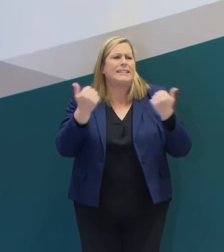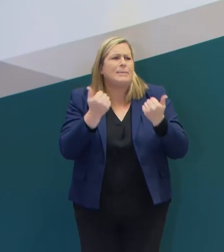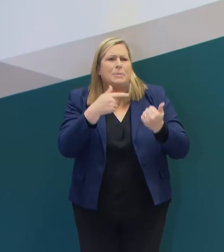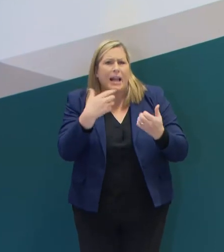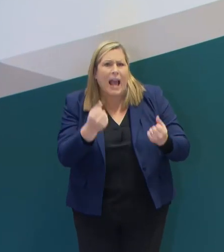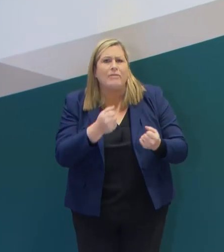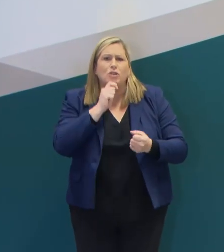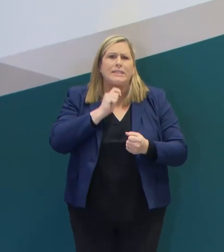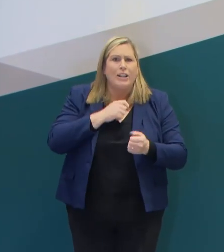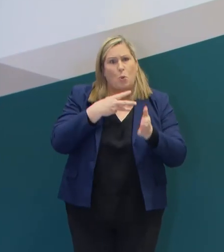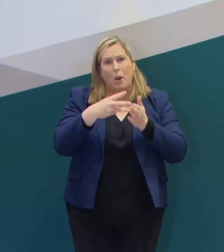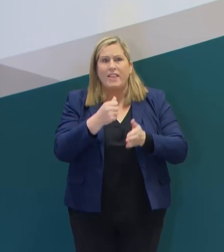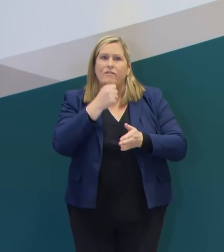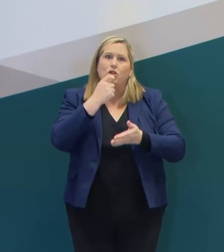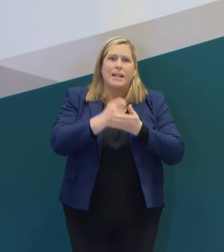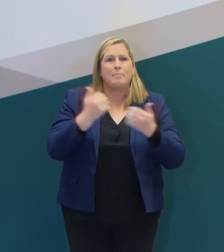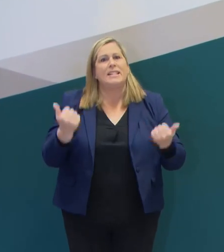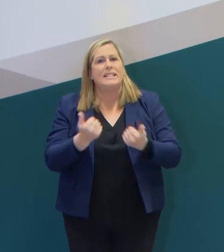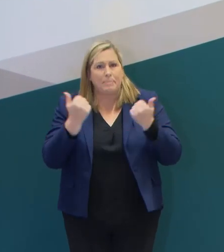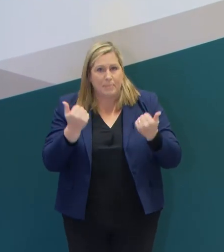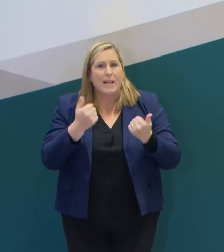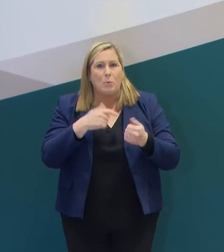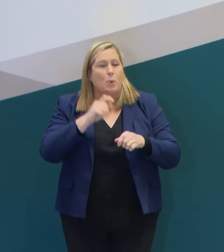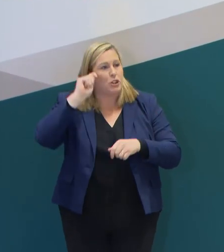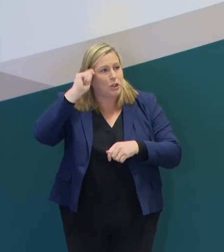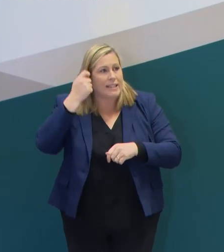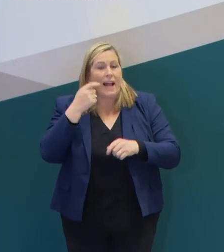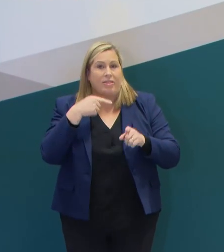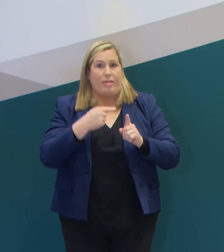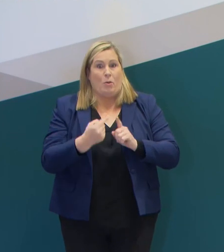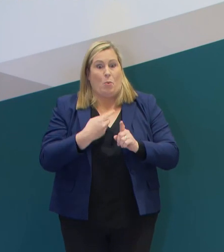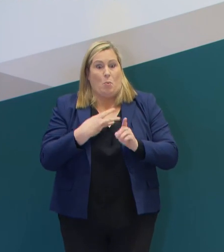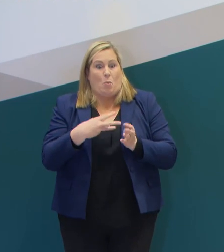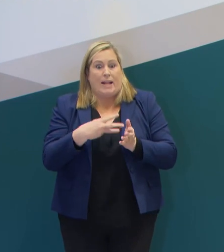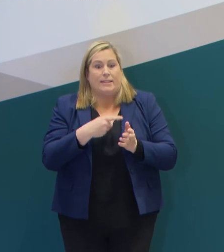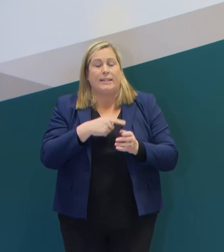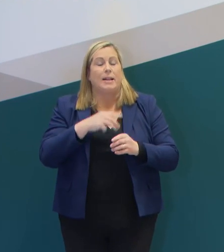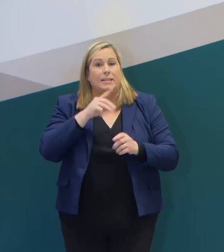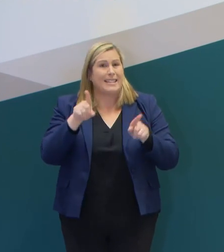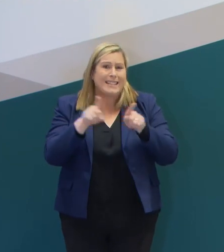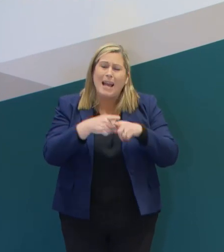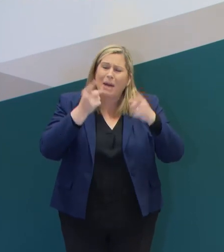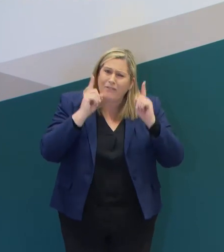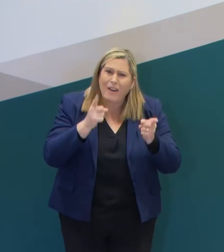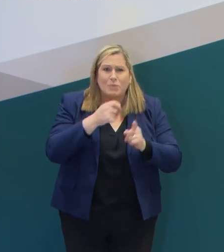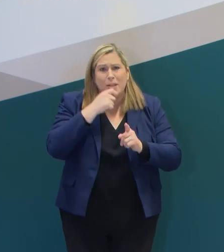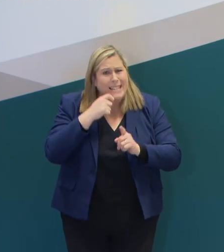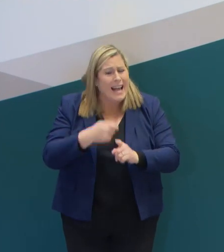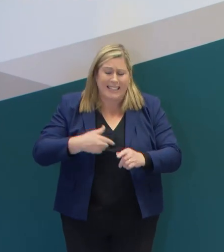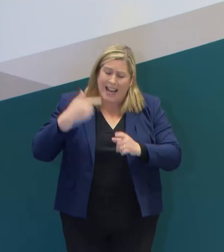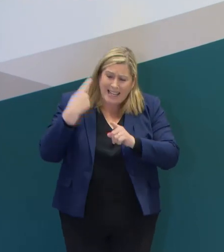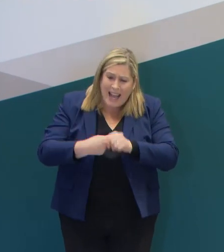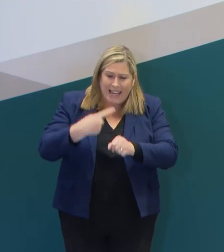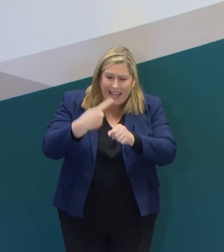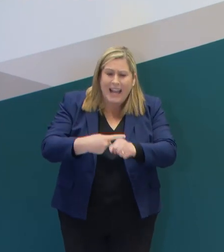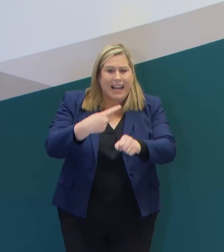possible stage to report those symptoms, and they would be tested in those circumstances. And the key public health advice is still exactly the same as I've said. In